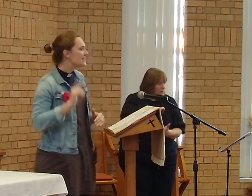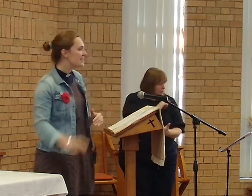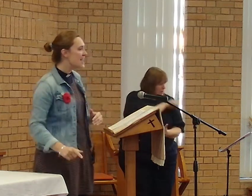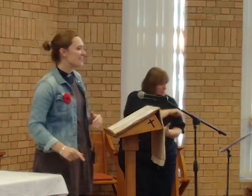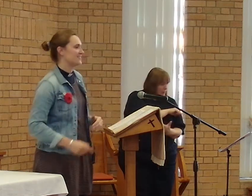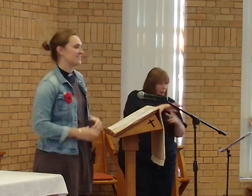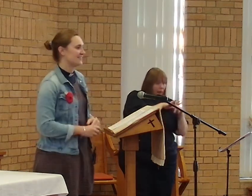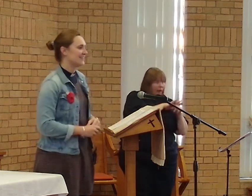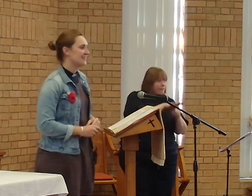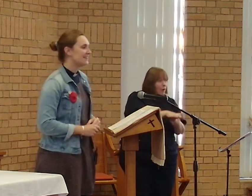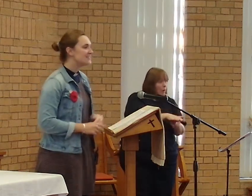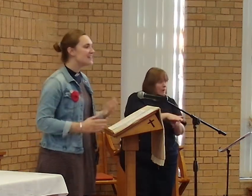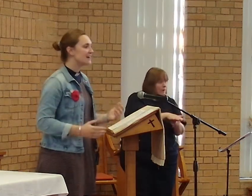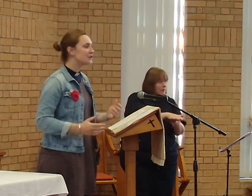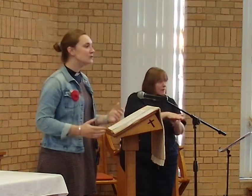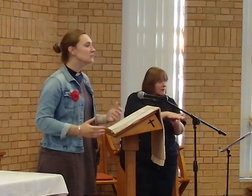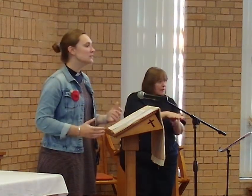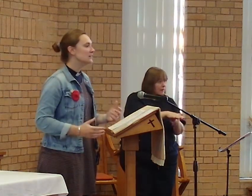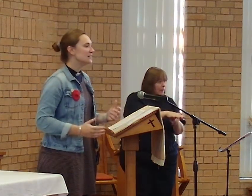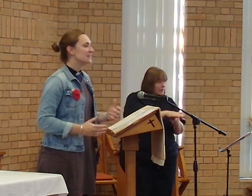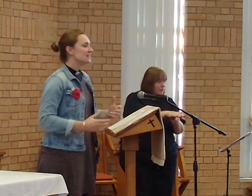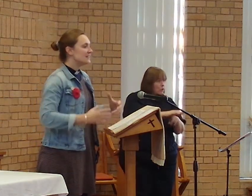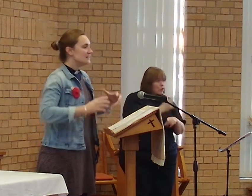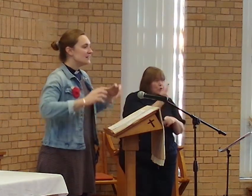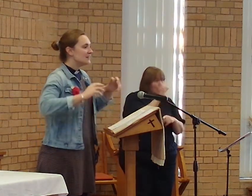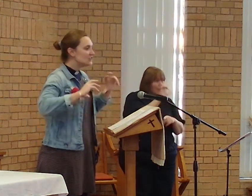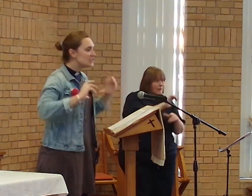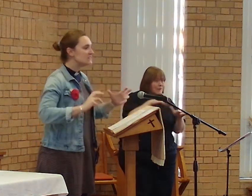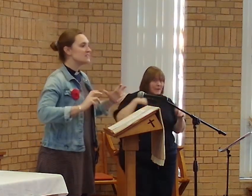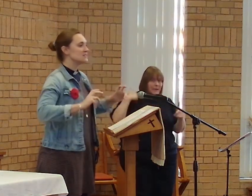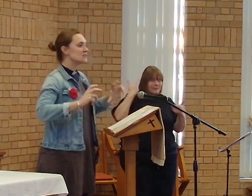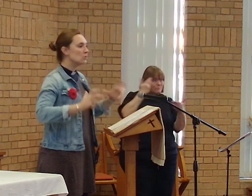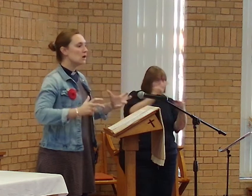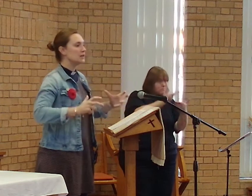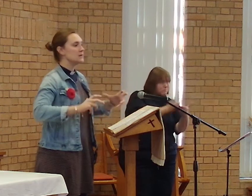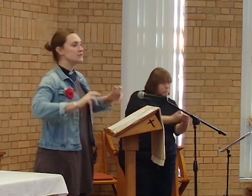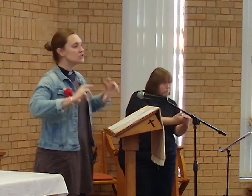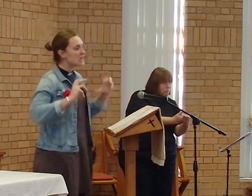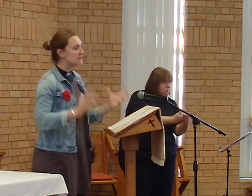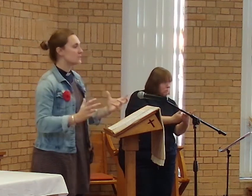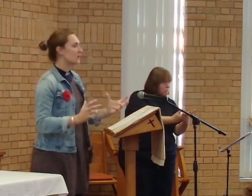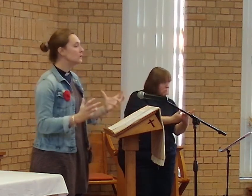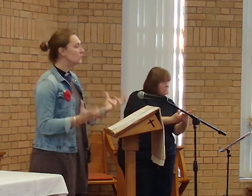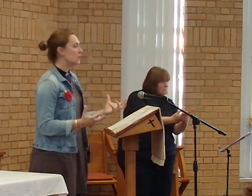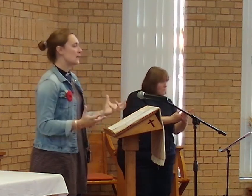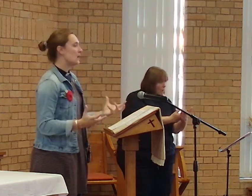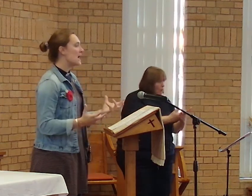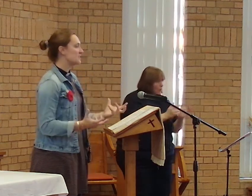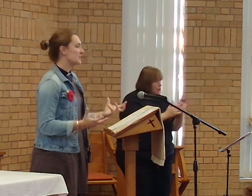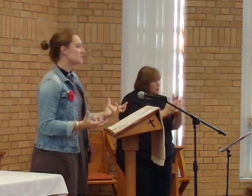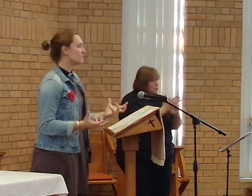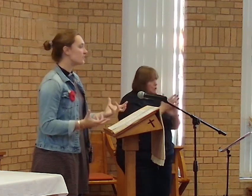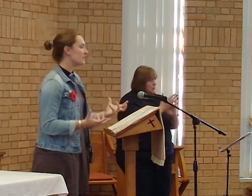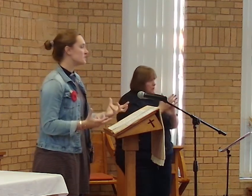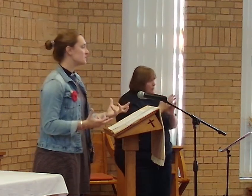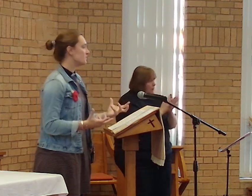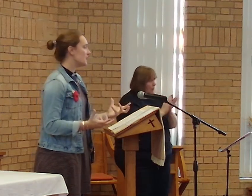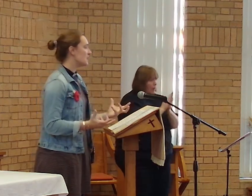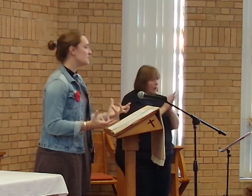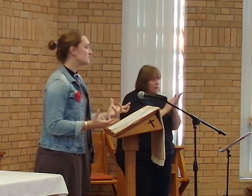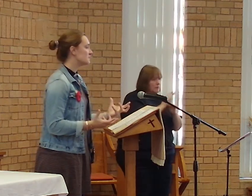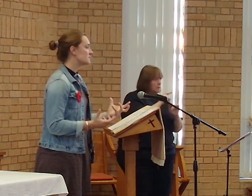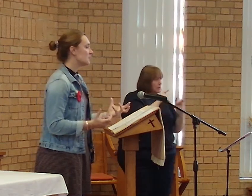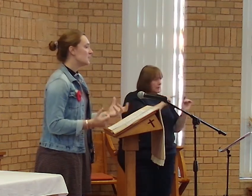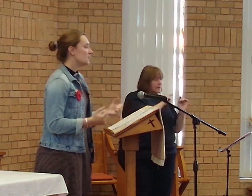better than this. Isn't that cool? That Jesus is the one who has shaped our law and our ethics for thousands